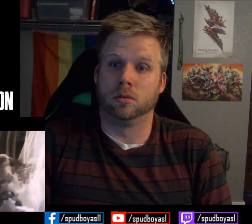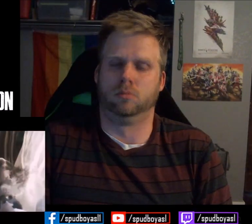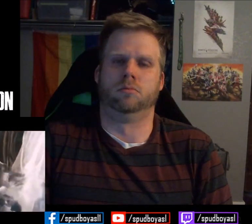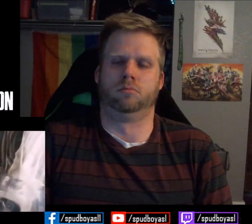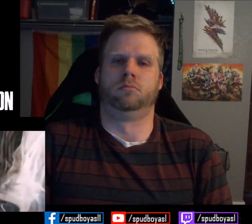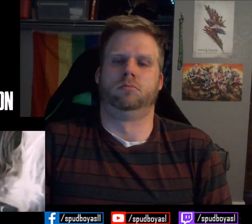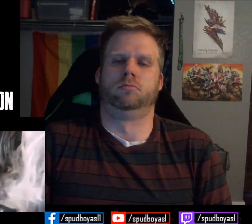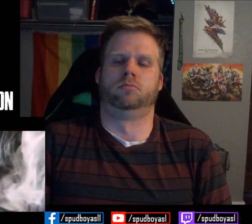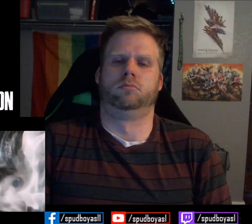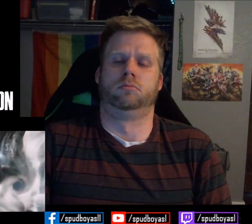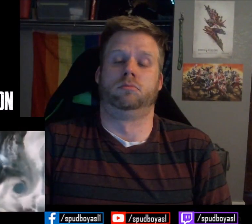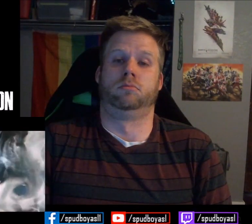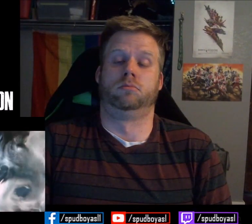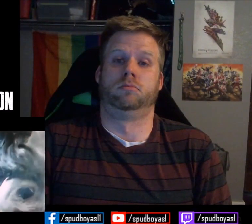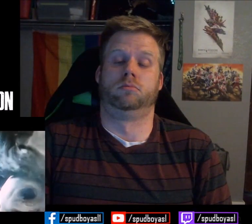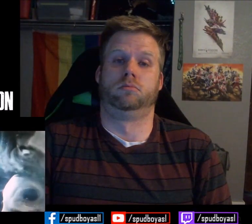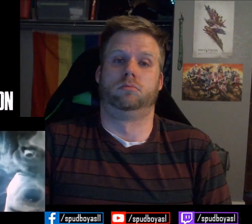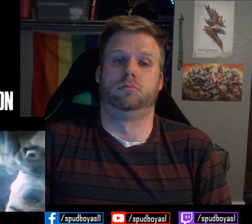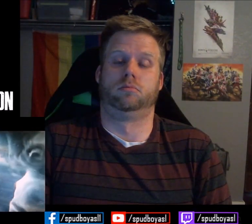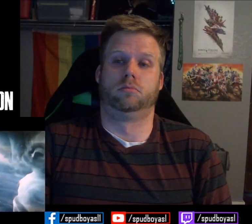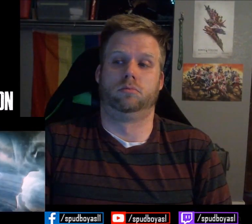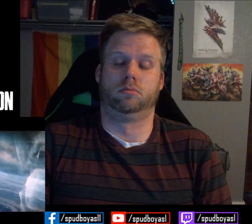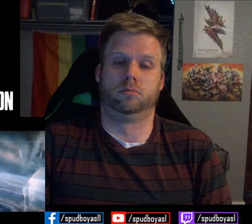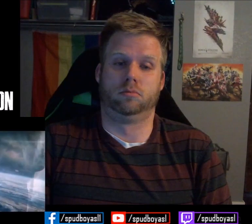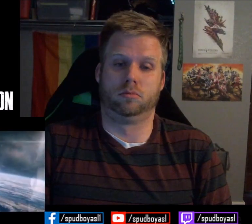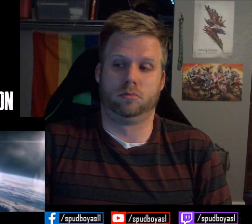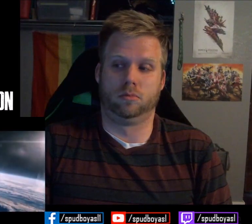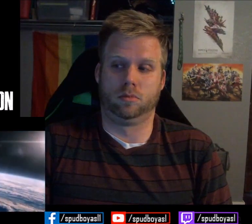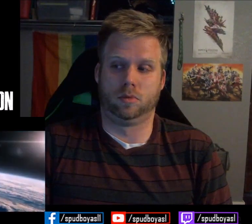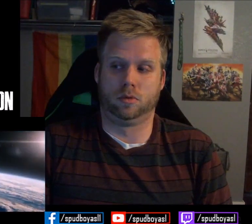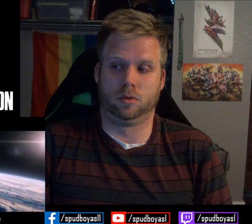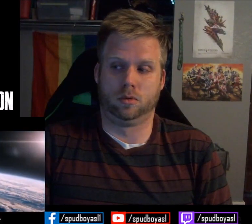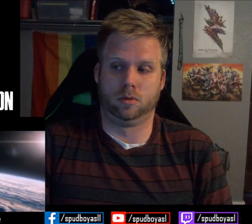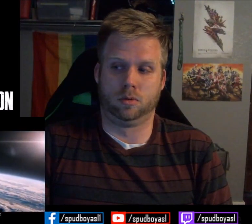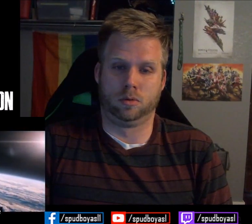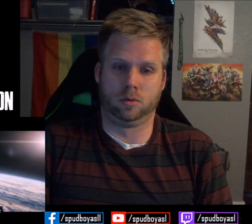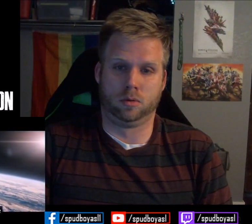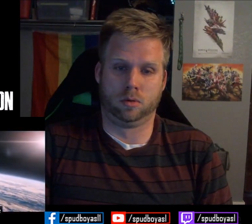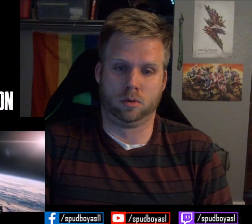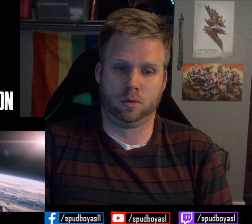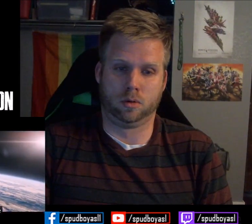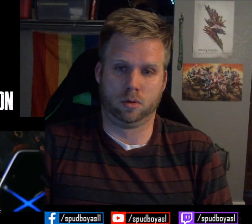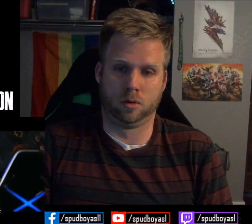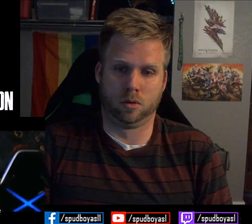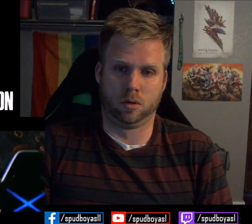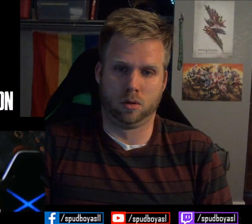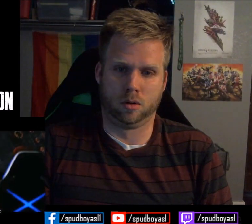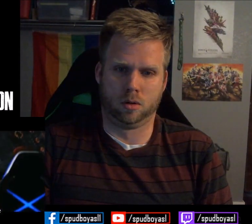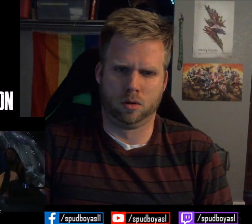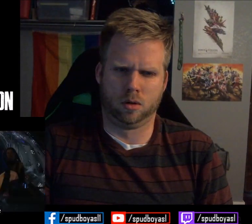You're special, Jean. And if you stop fighting that force inside you,